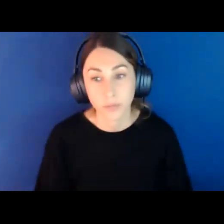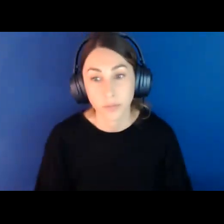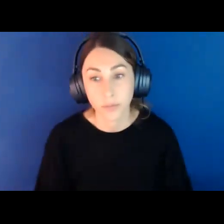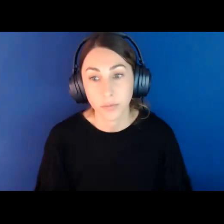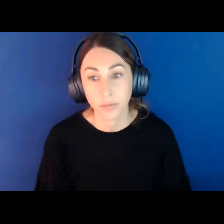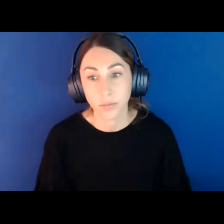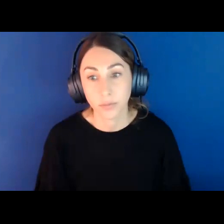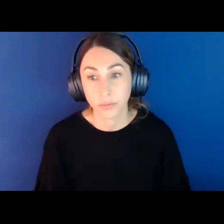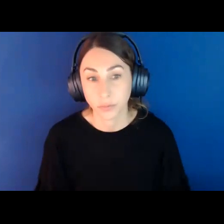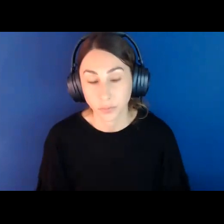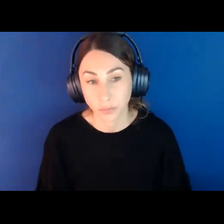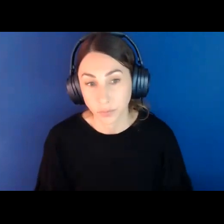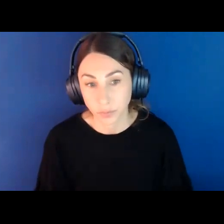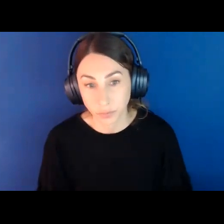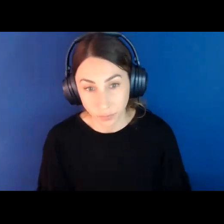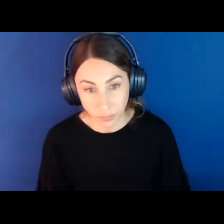Next slide, please.